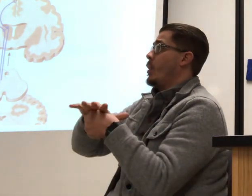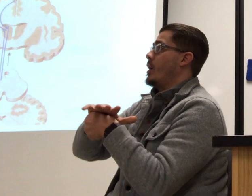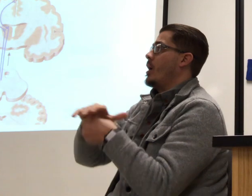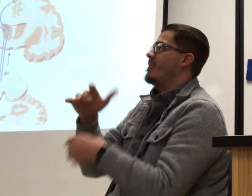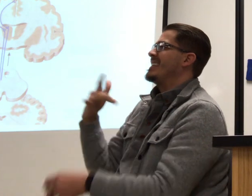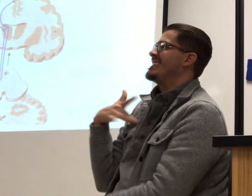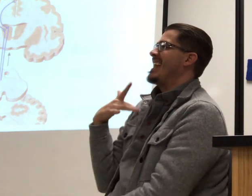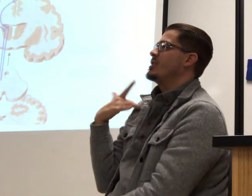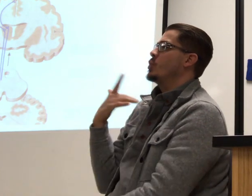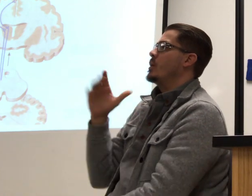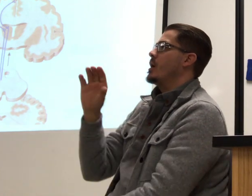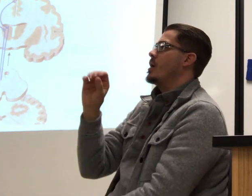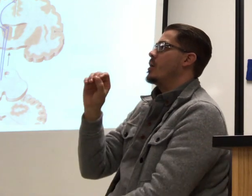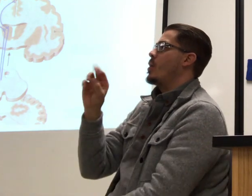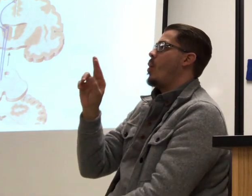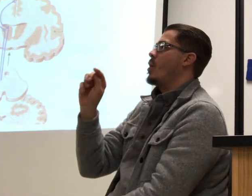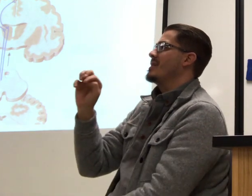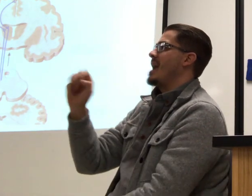cortex.